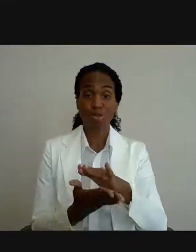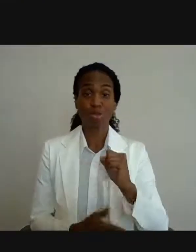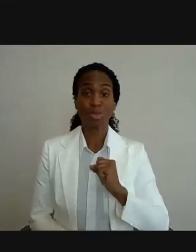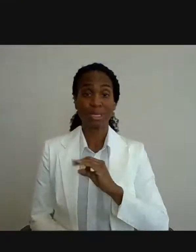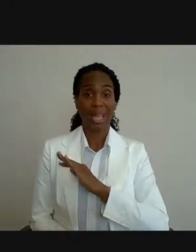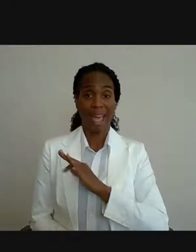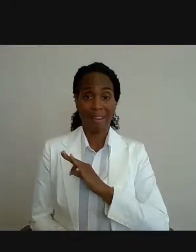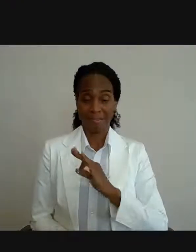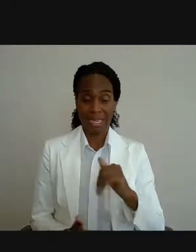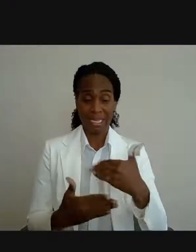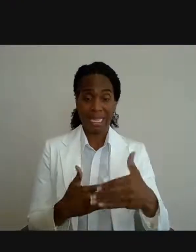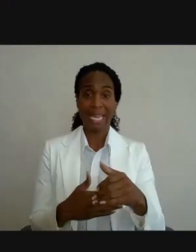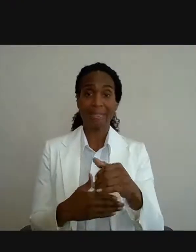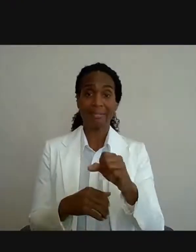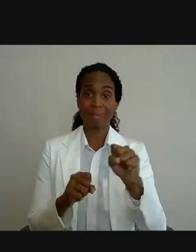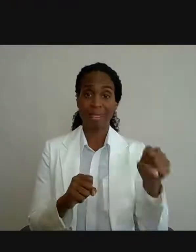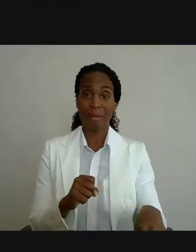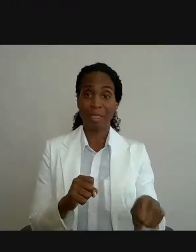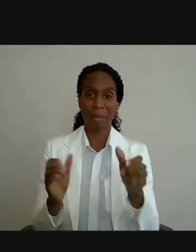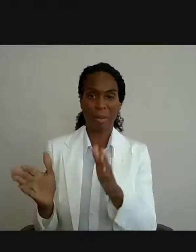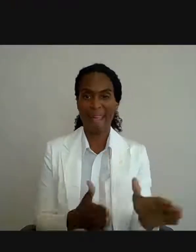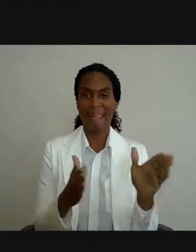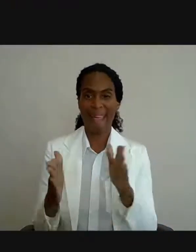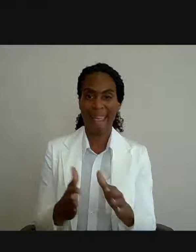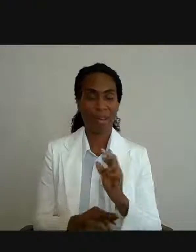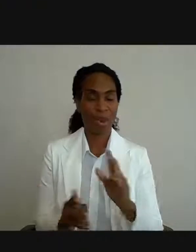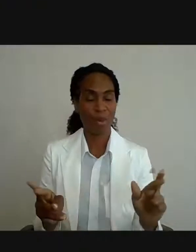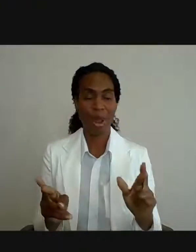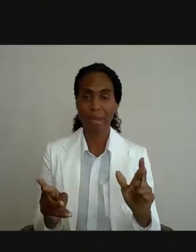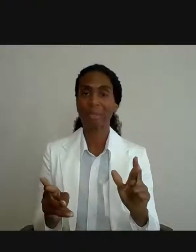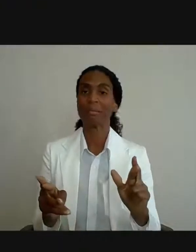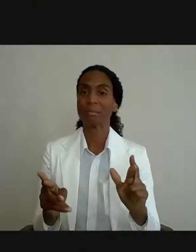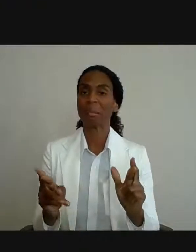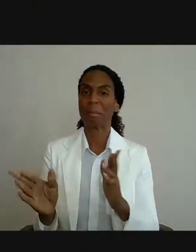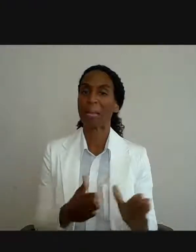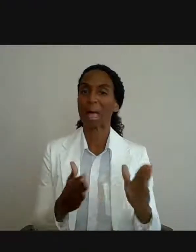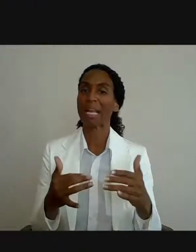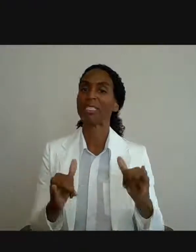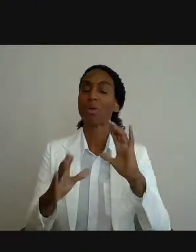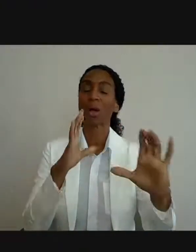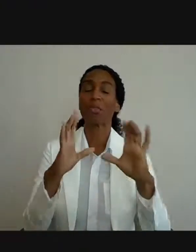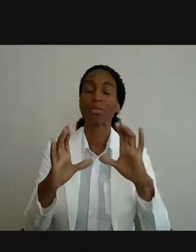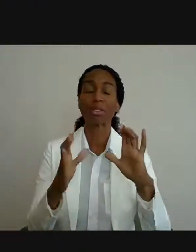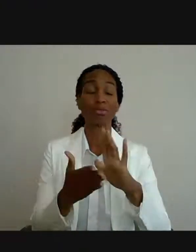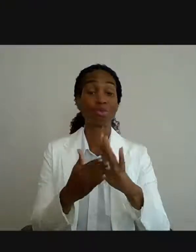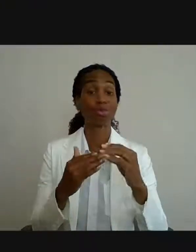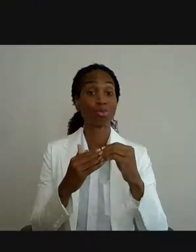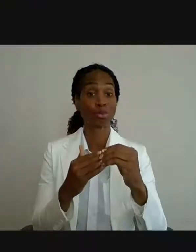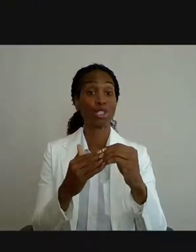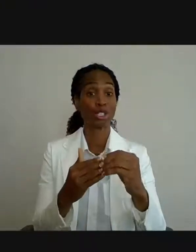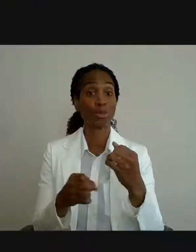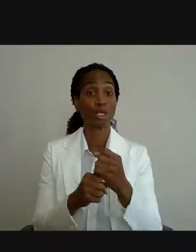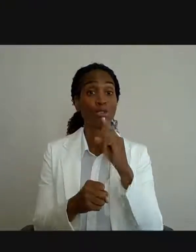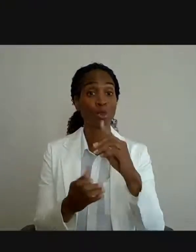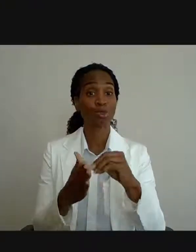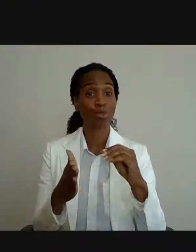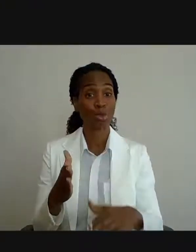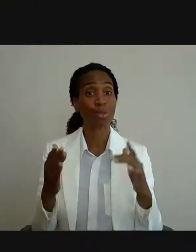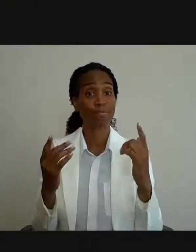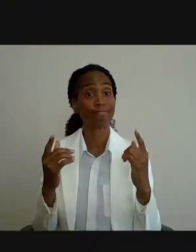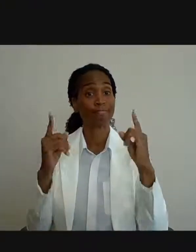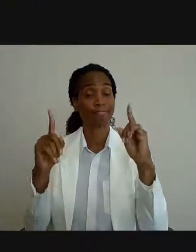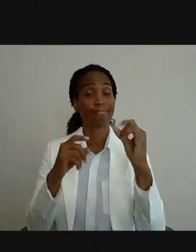semester, and we will continue to have conversations with school leadership to ensure our students have a successful